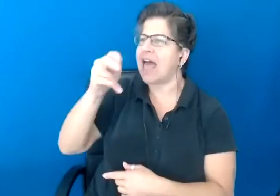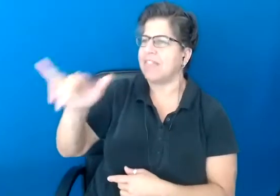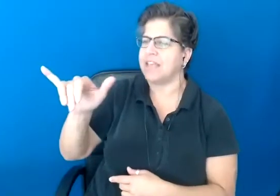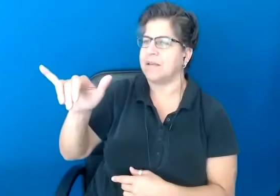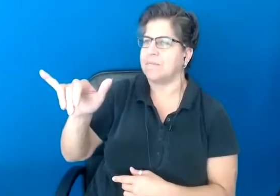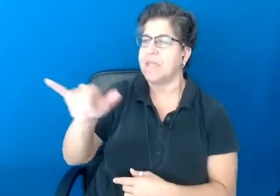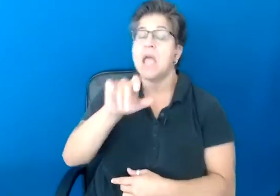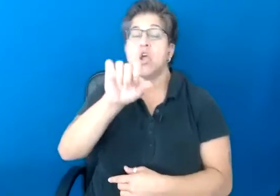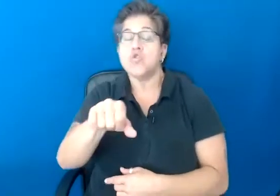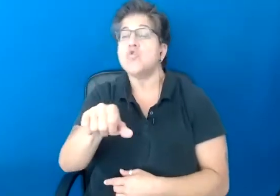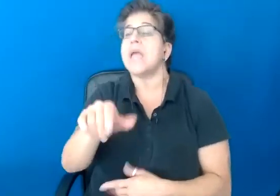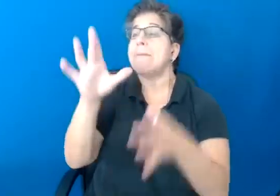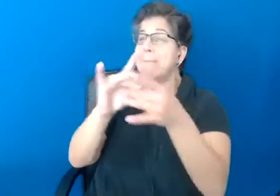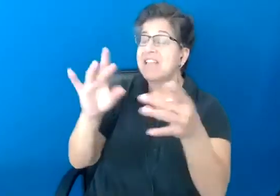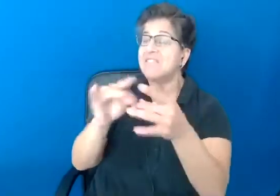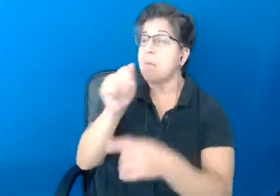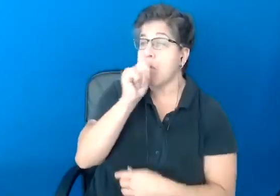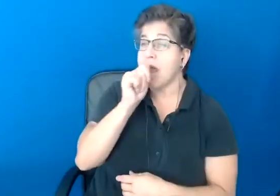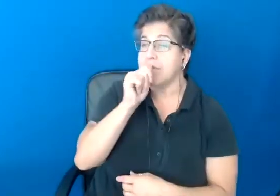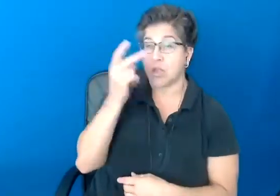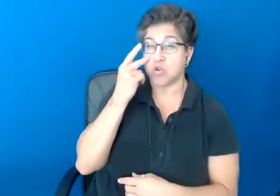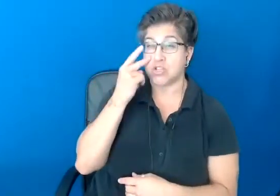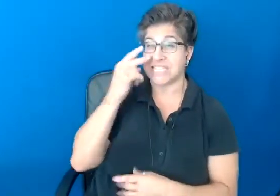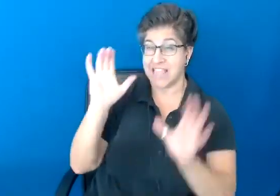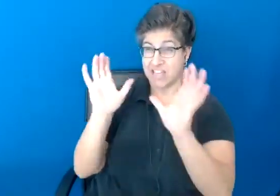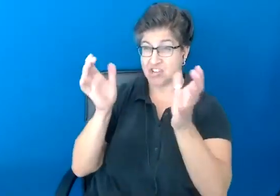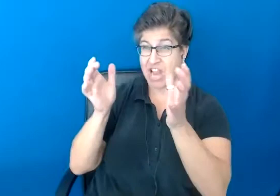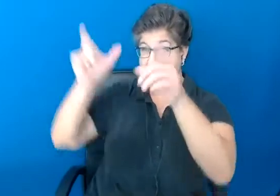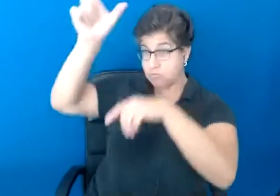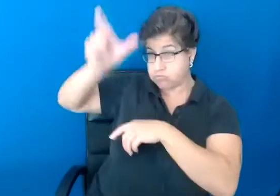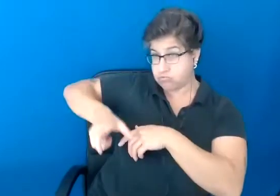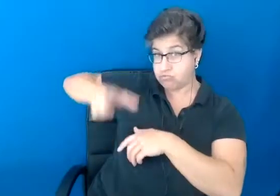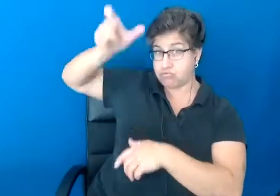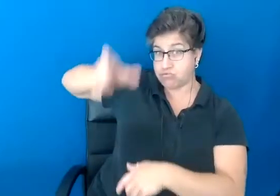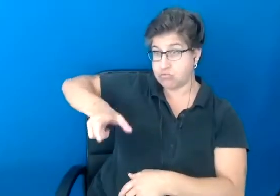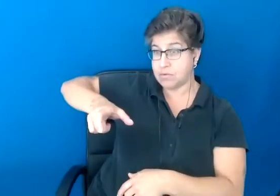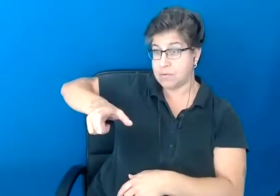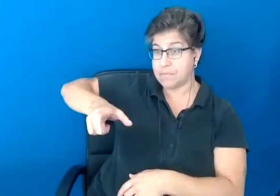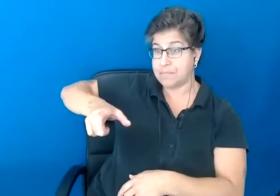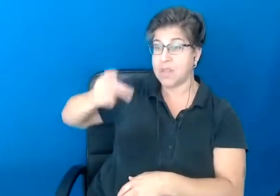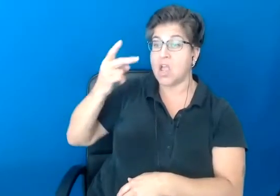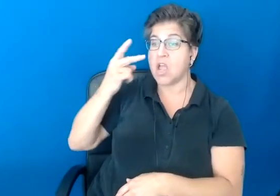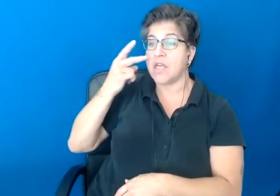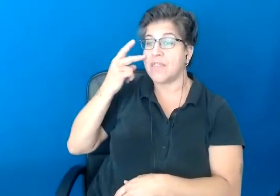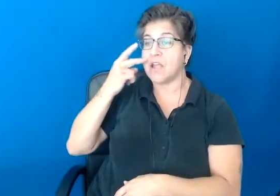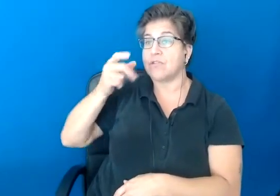the way up, it is for public. It says everybody. And then underneath you see the names. Or if you click on the person's name, the